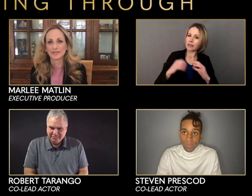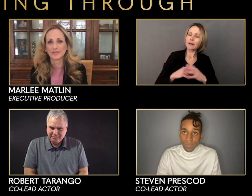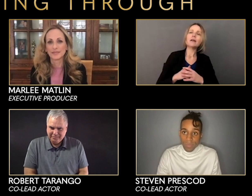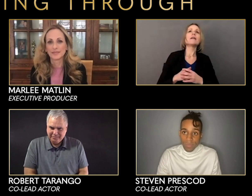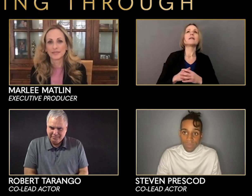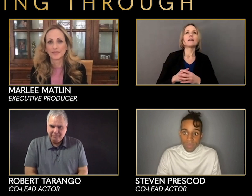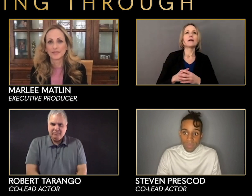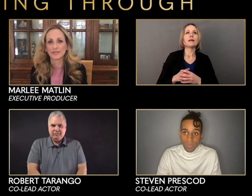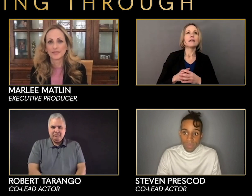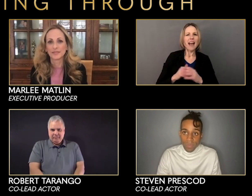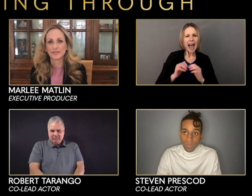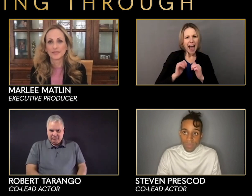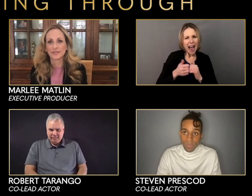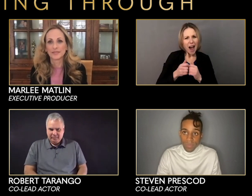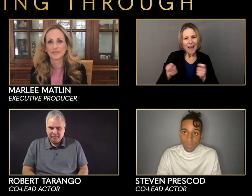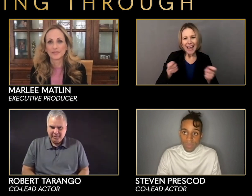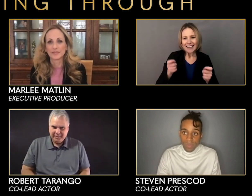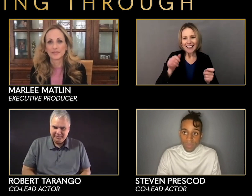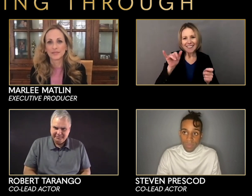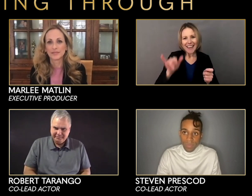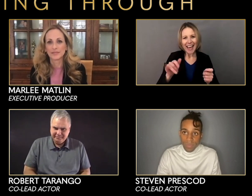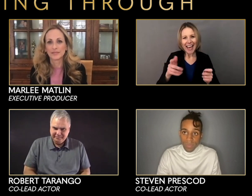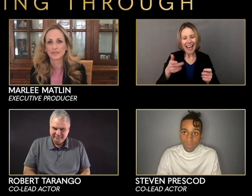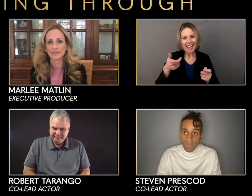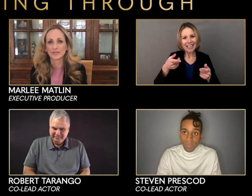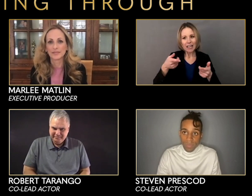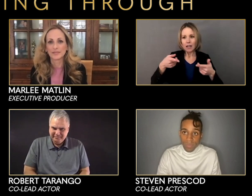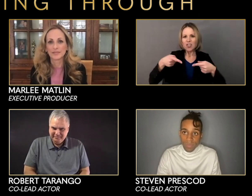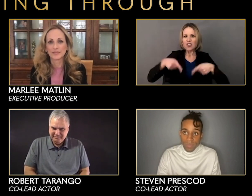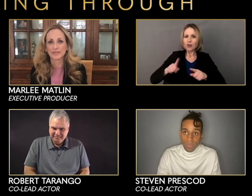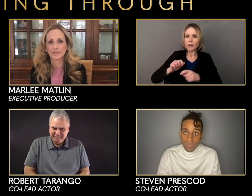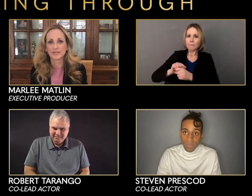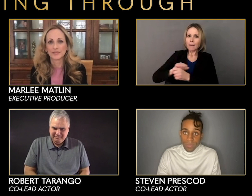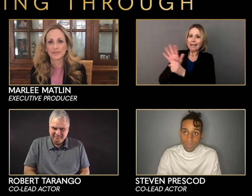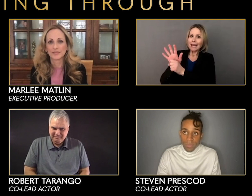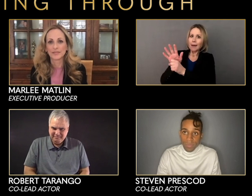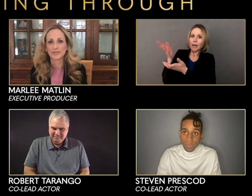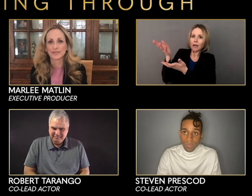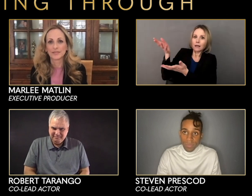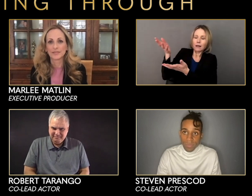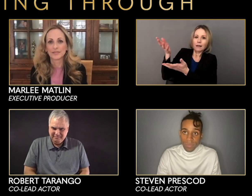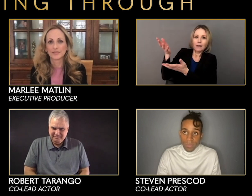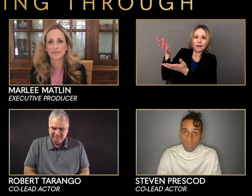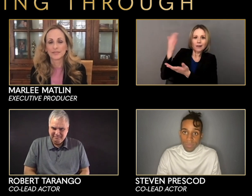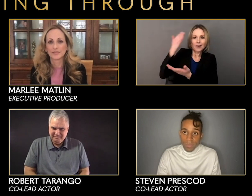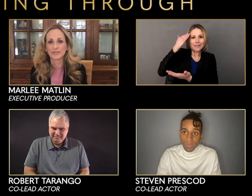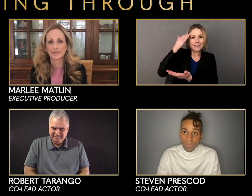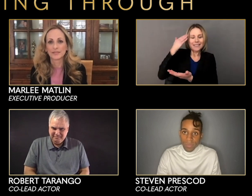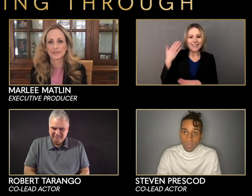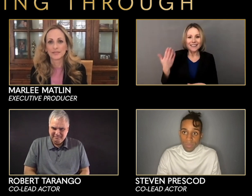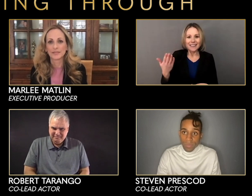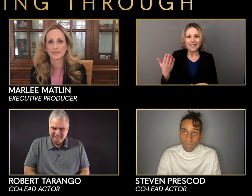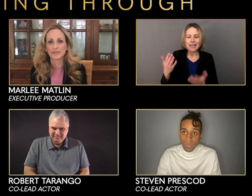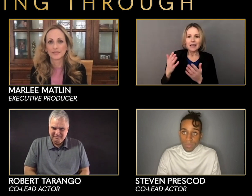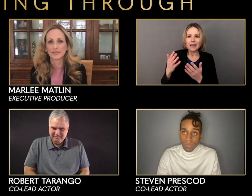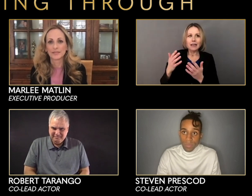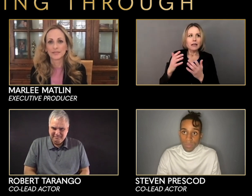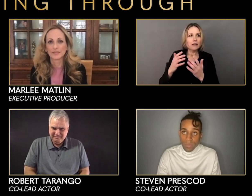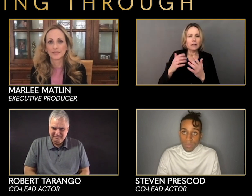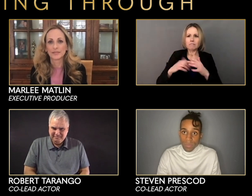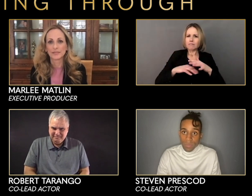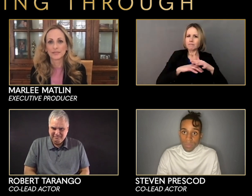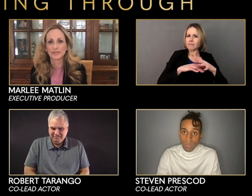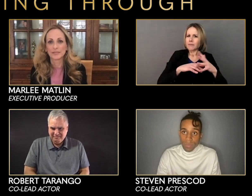how was this handled during this pandemic time? I mean, how do you